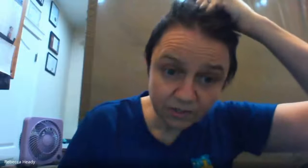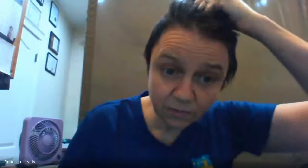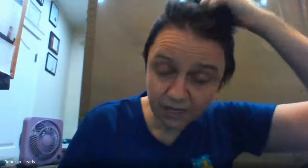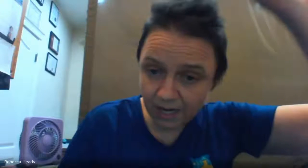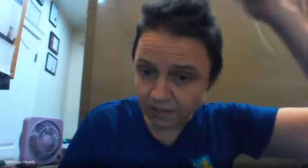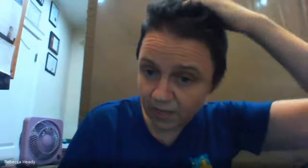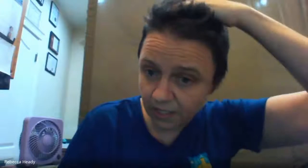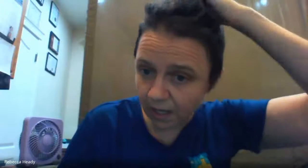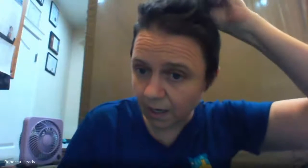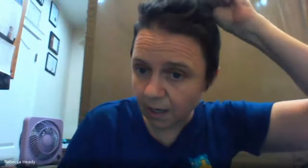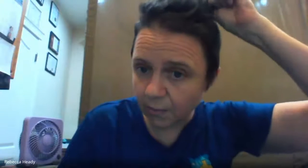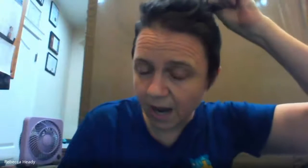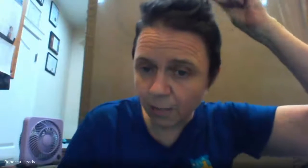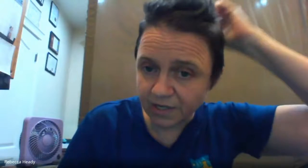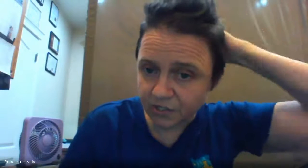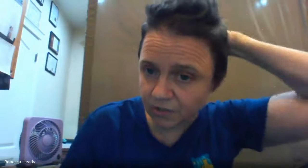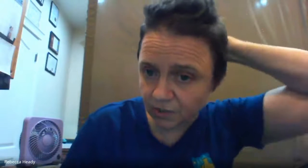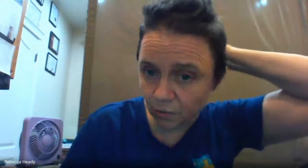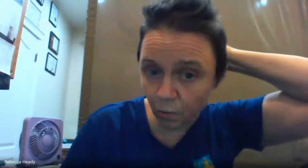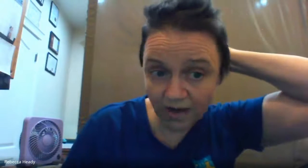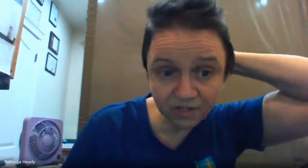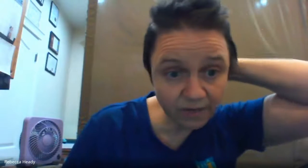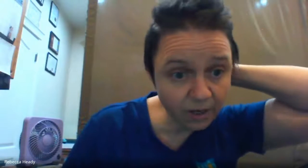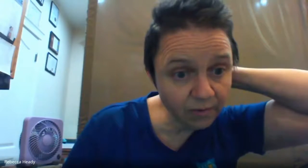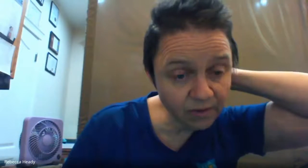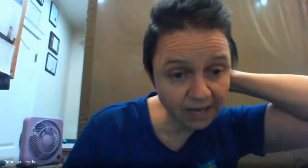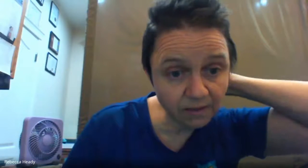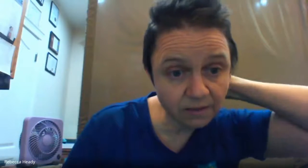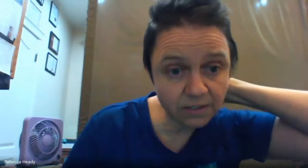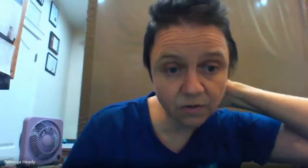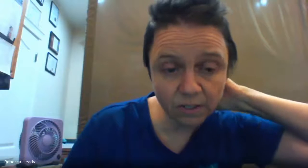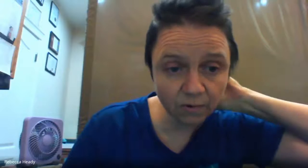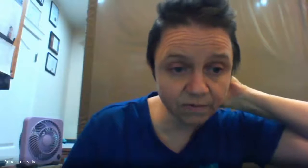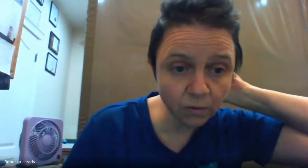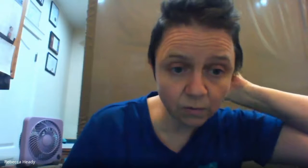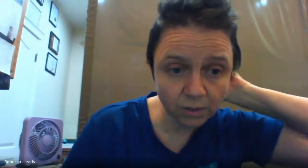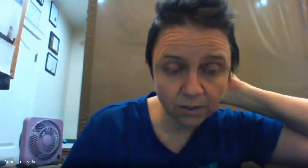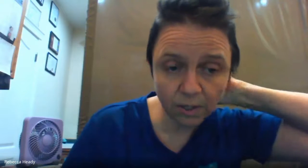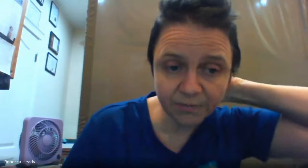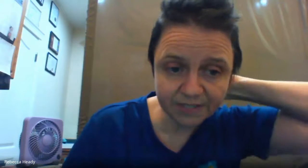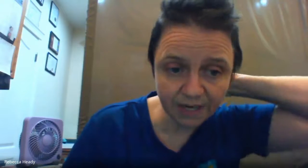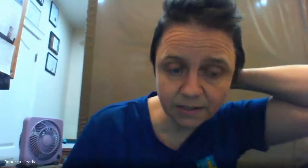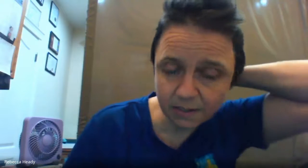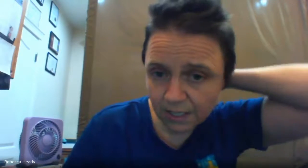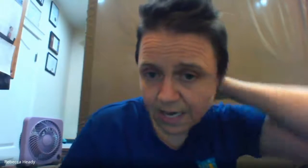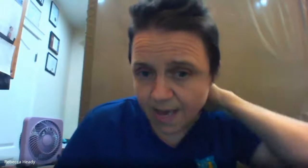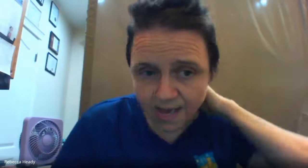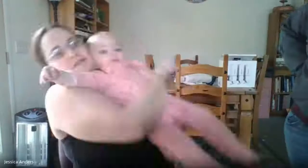week, I want you to watch the video if you can, so you can review the signs.